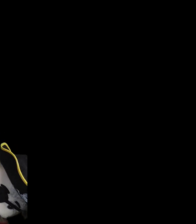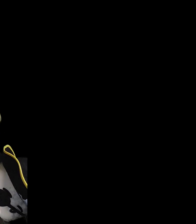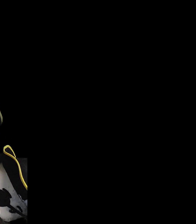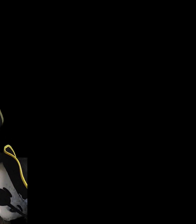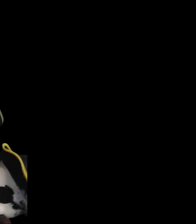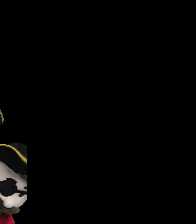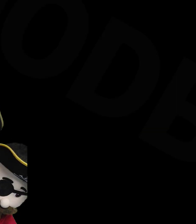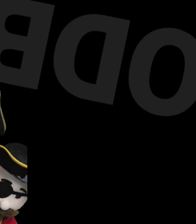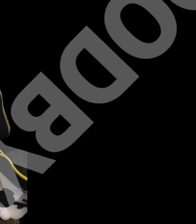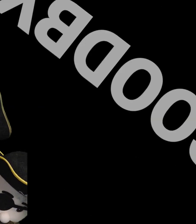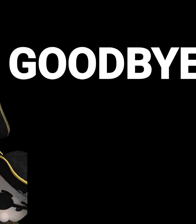Goodbye.